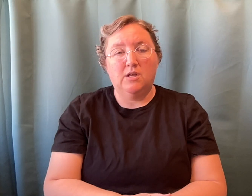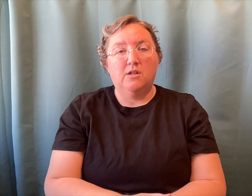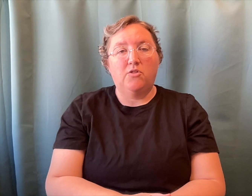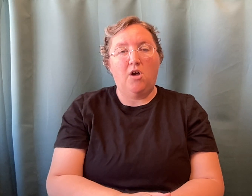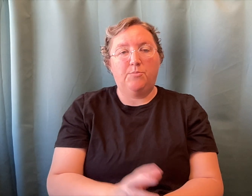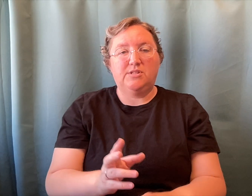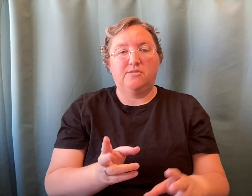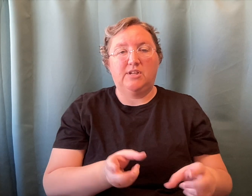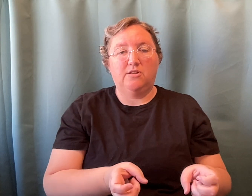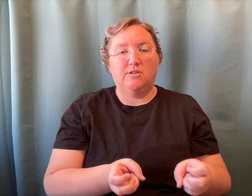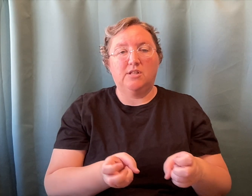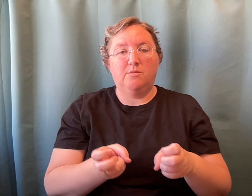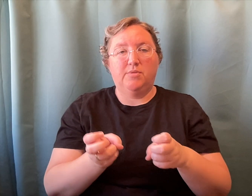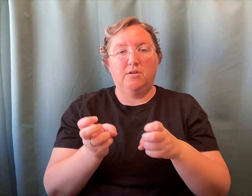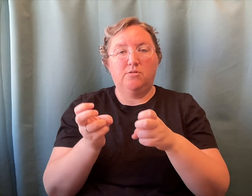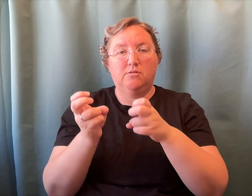The opposite of download is upload.